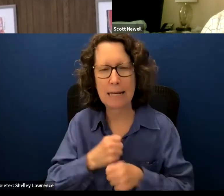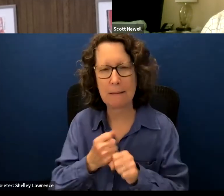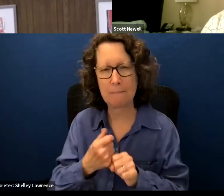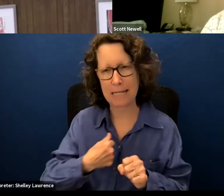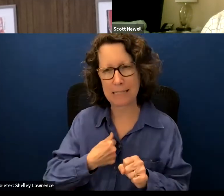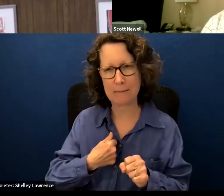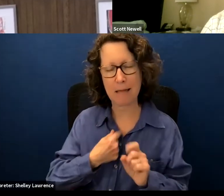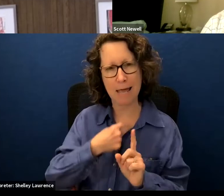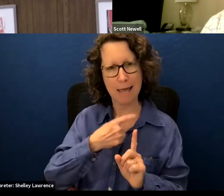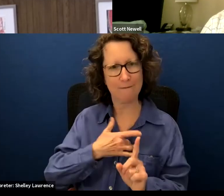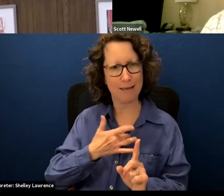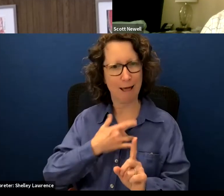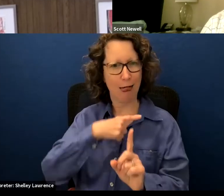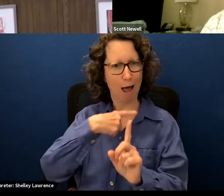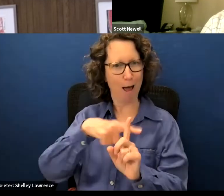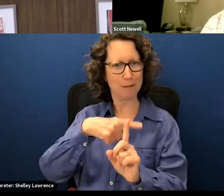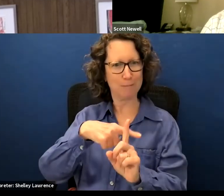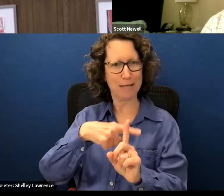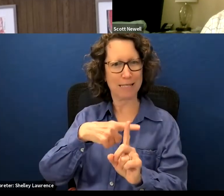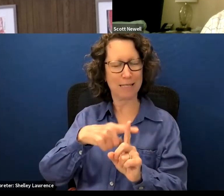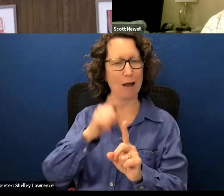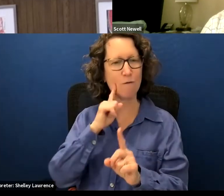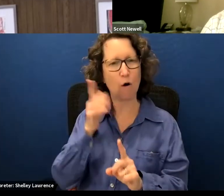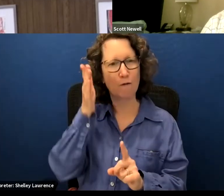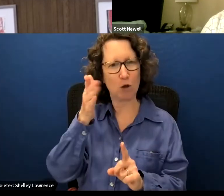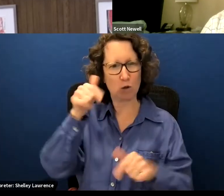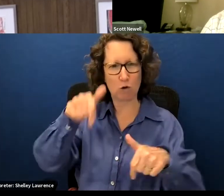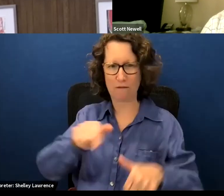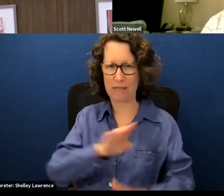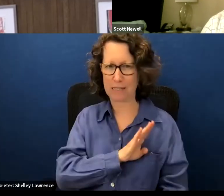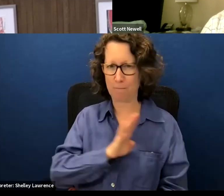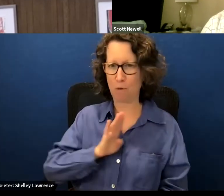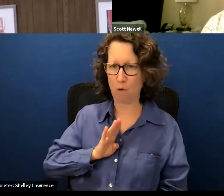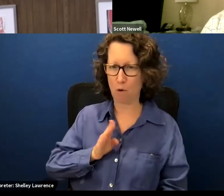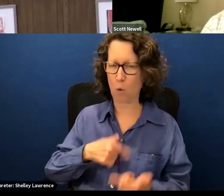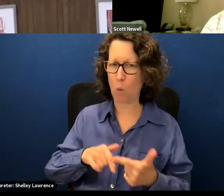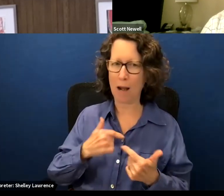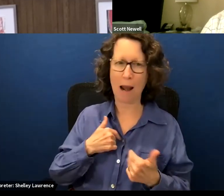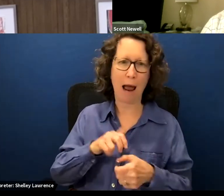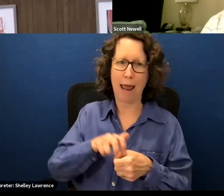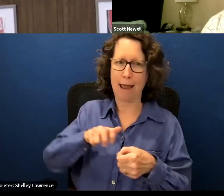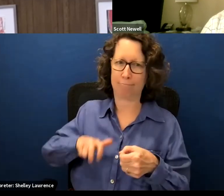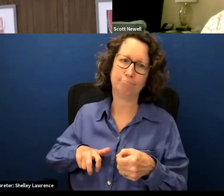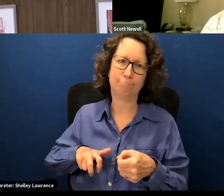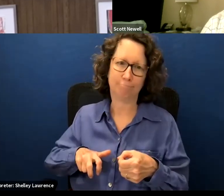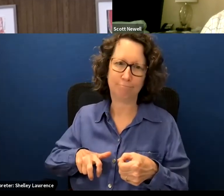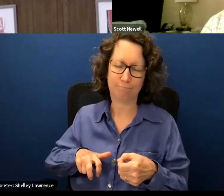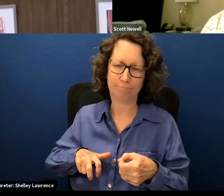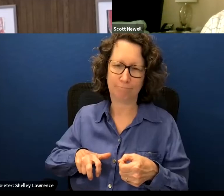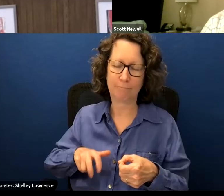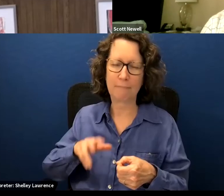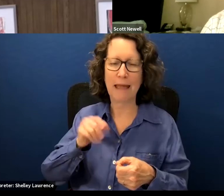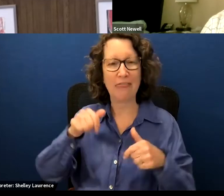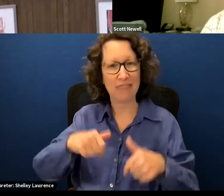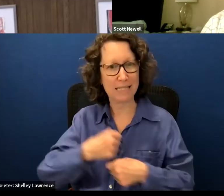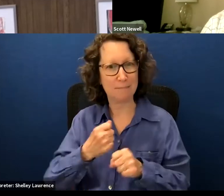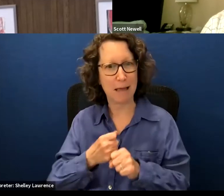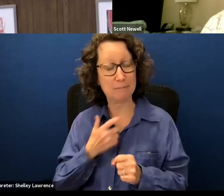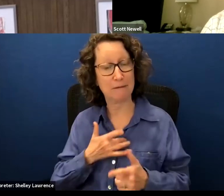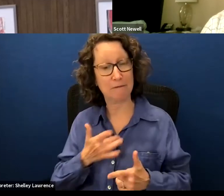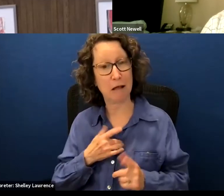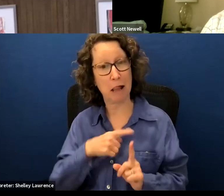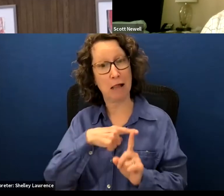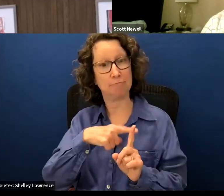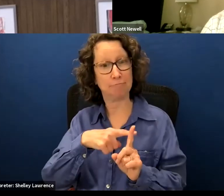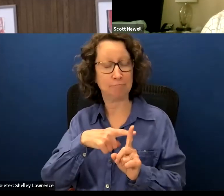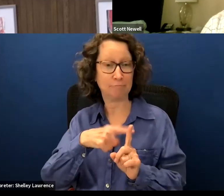me optimistic for the future of this board when I am no longer on it. And this makes me hopeful because it